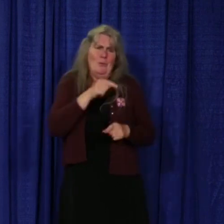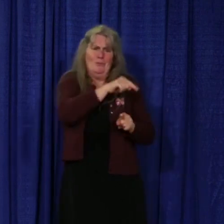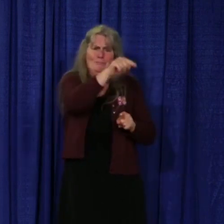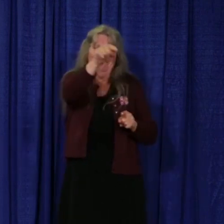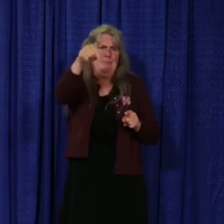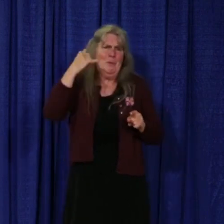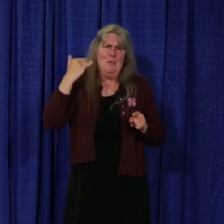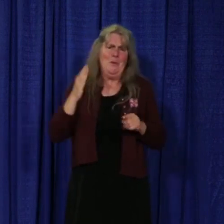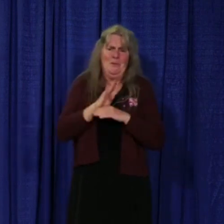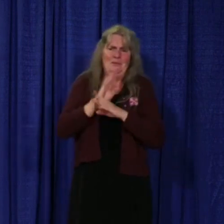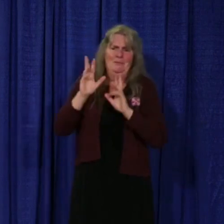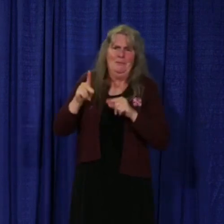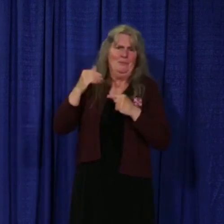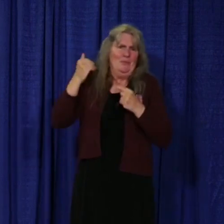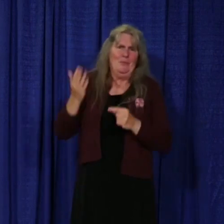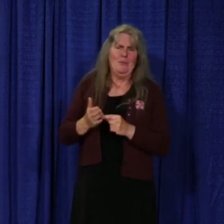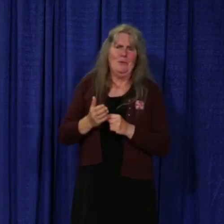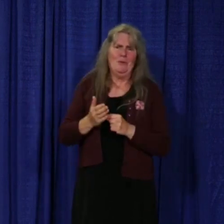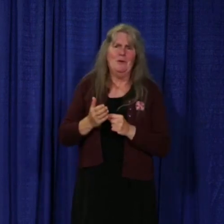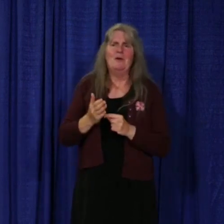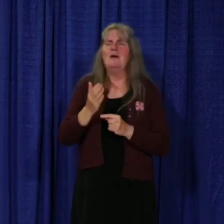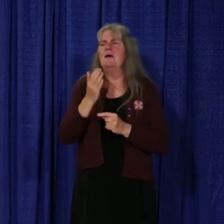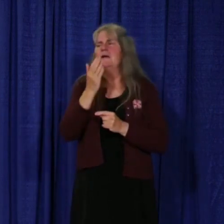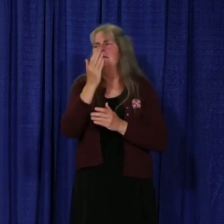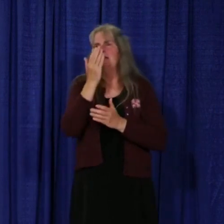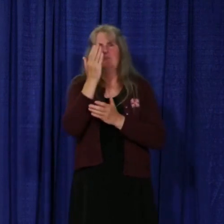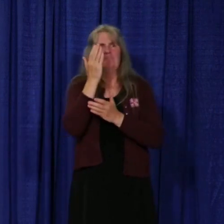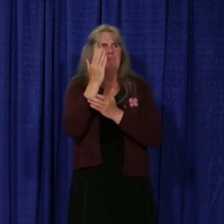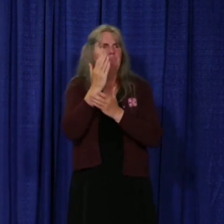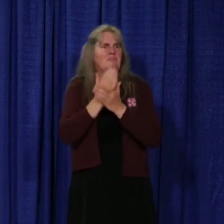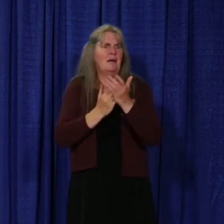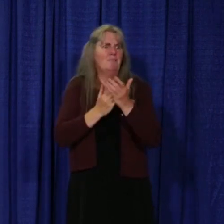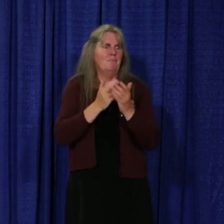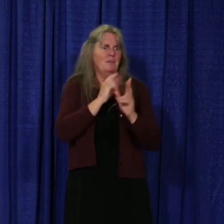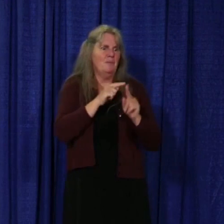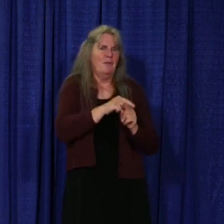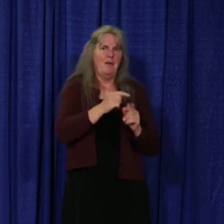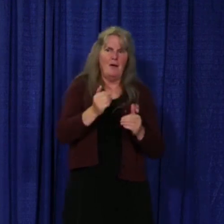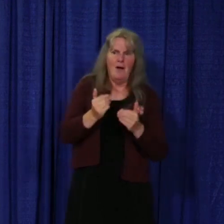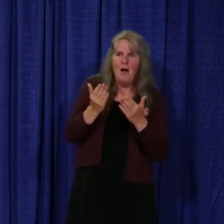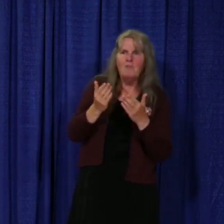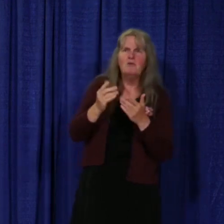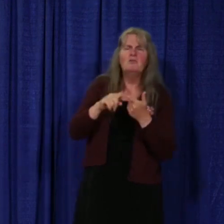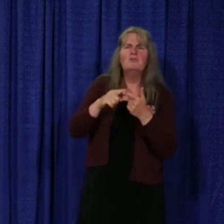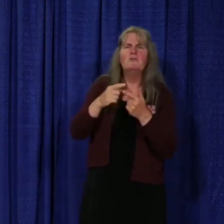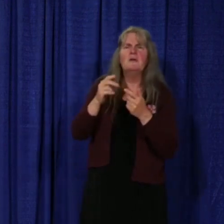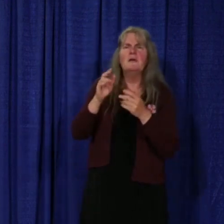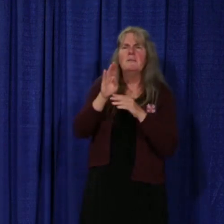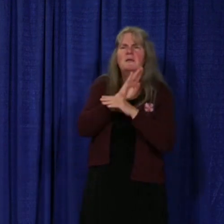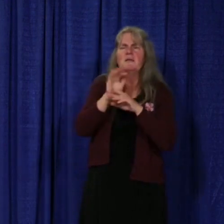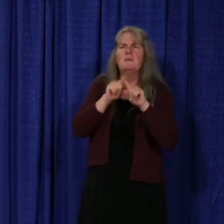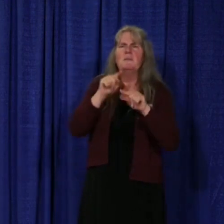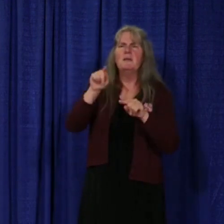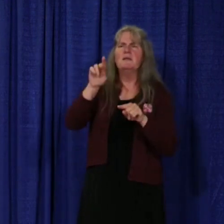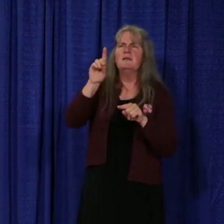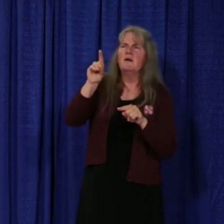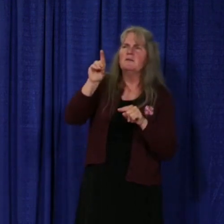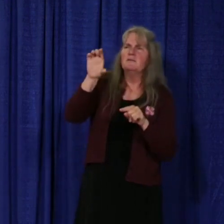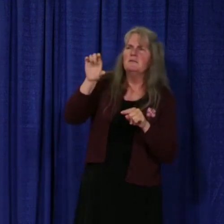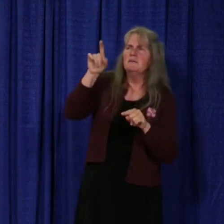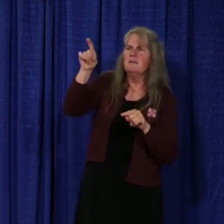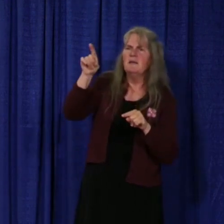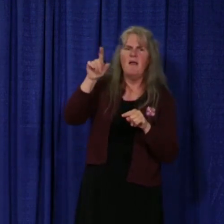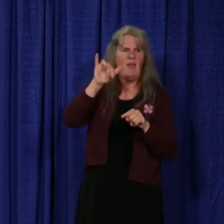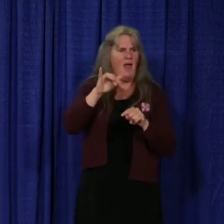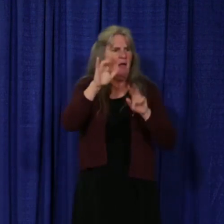supposed to be there. We've heard people offering up to business owners in Dawson, for example, where I've had folks that would call me and say,